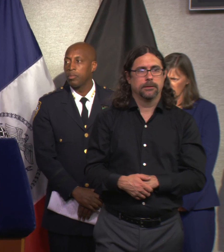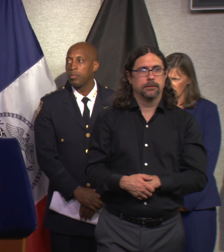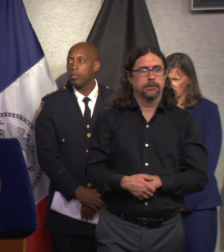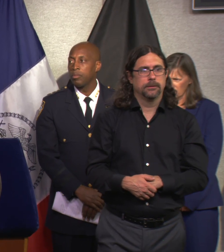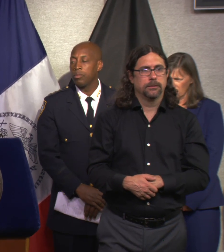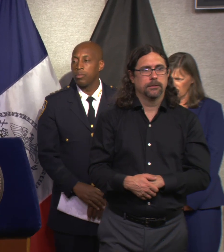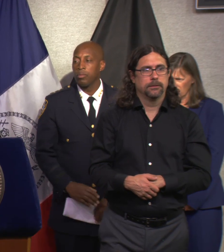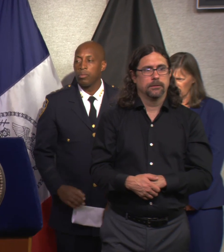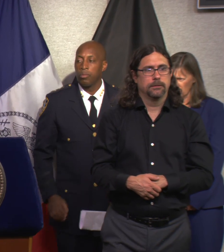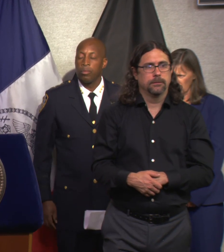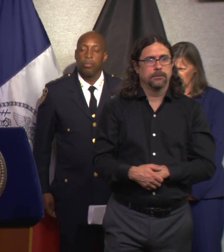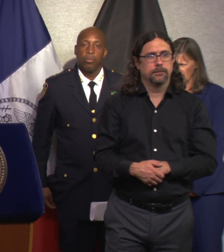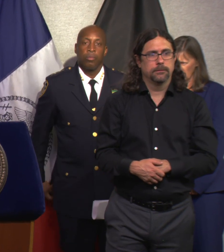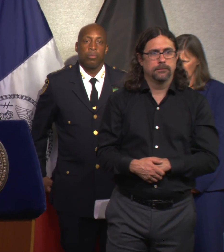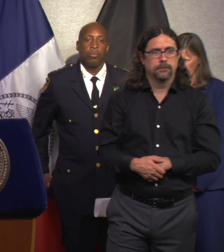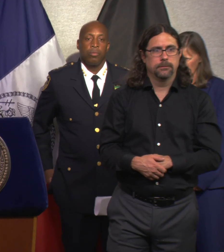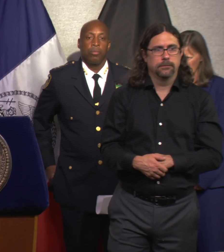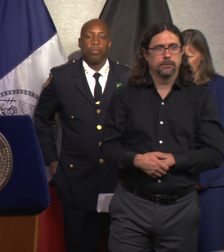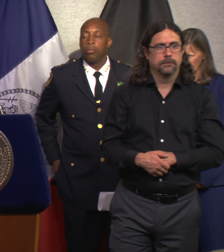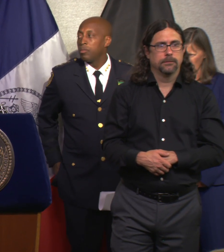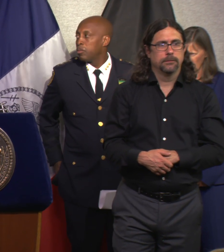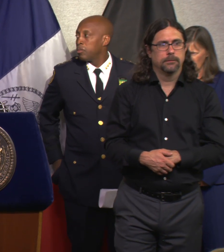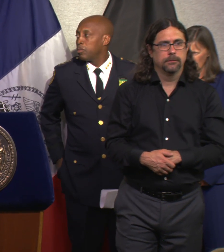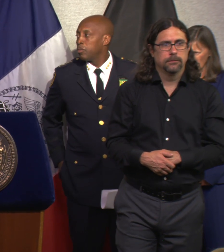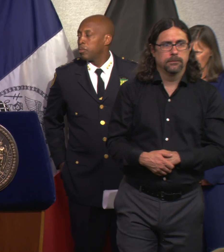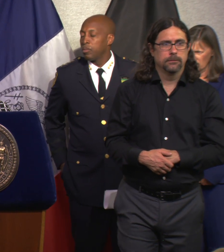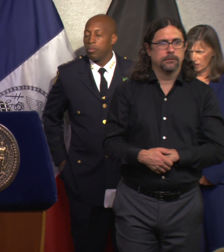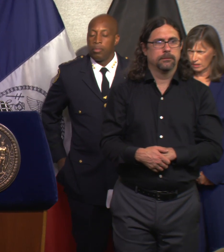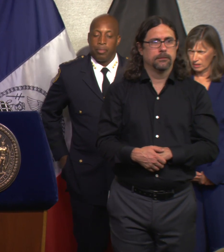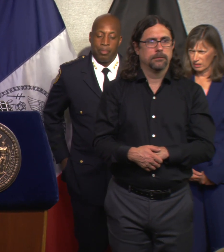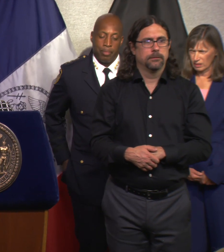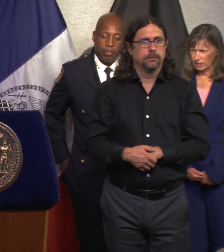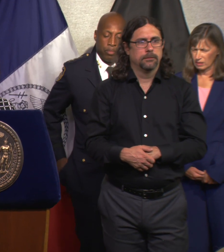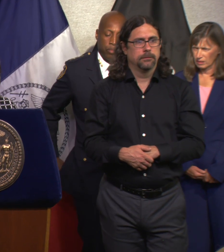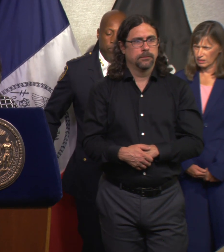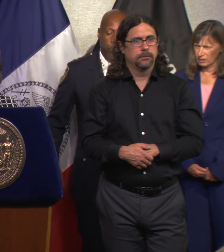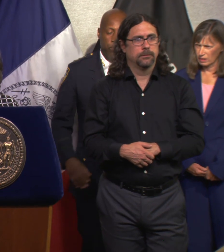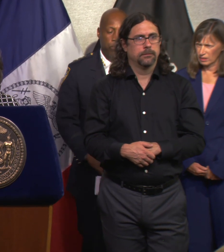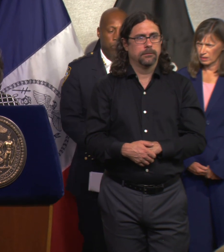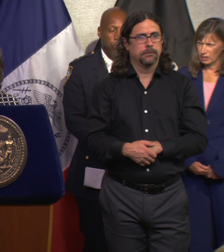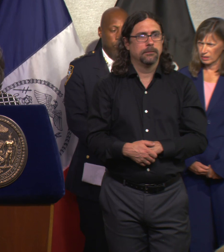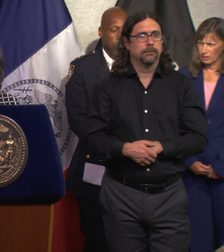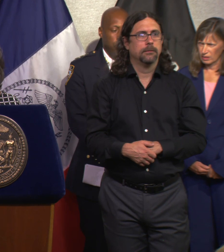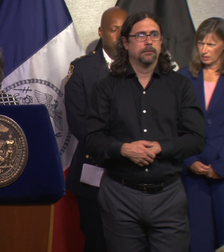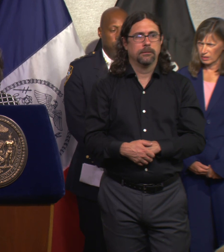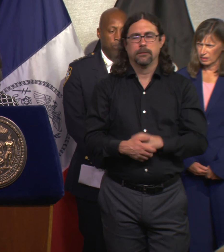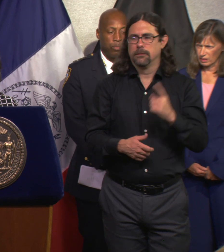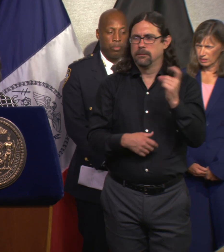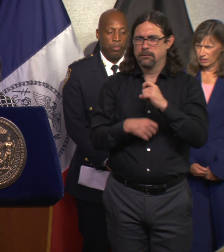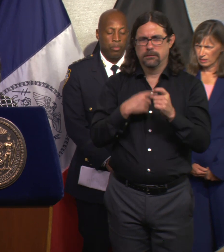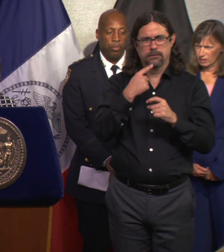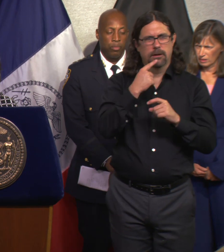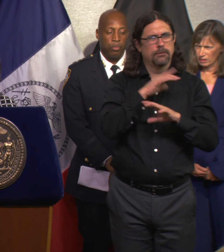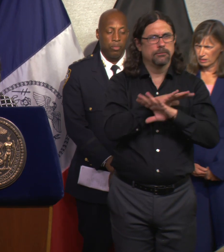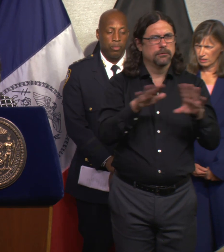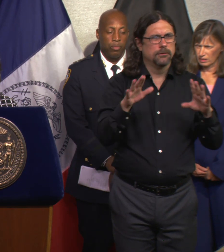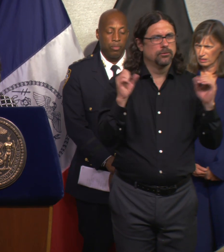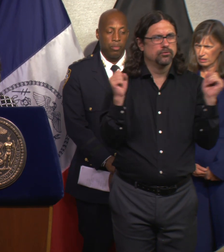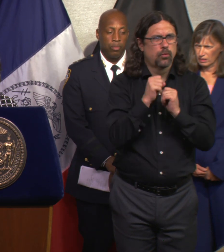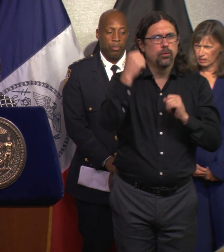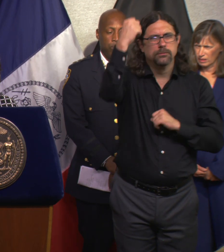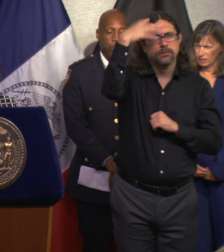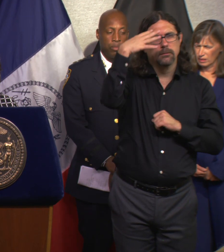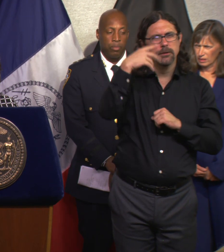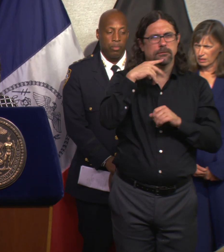that? Taking cold showers is more of a shock to the system than taking frequent tepid showers. It just gives